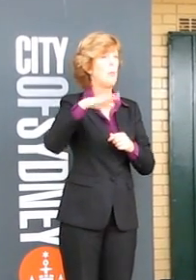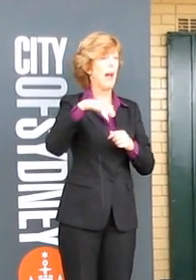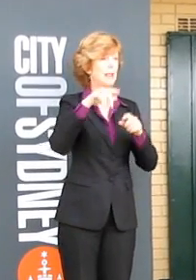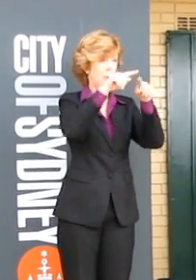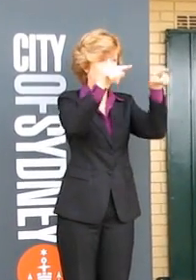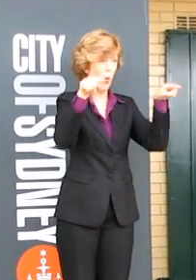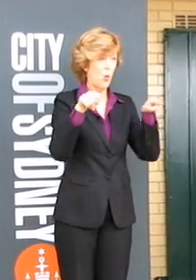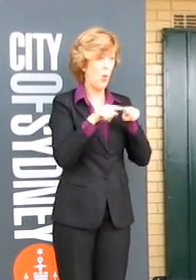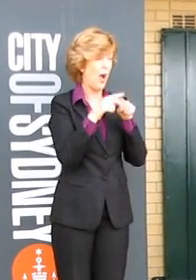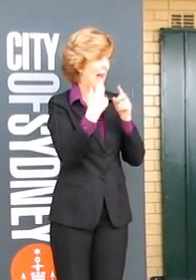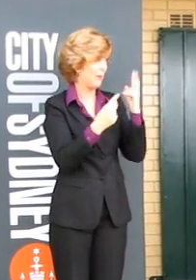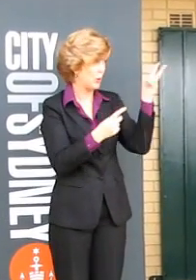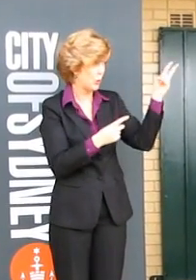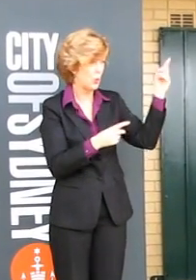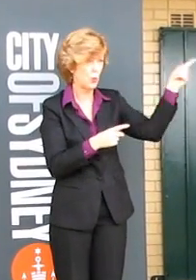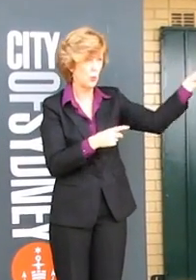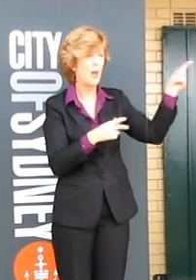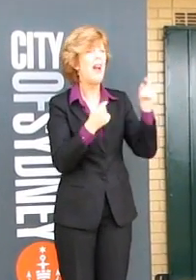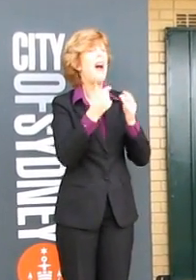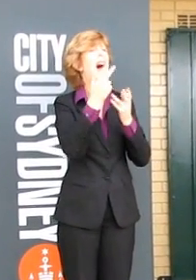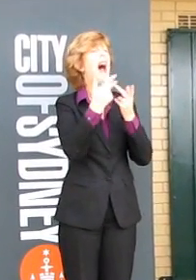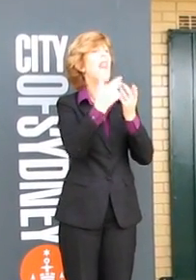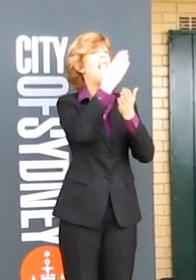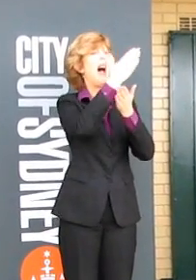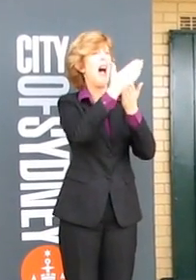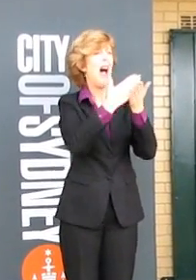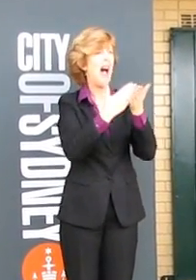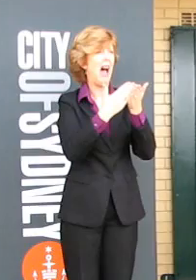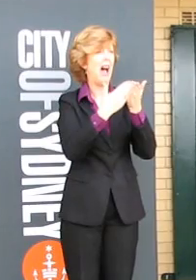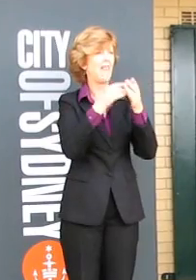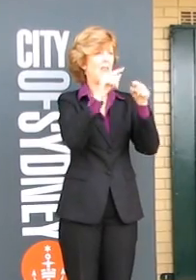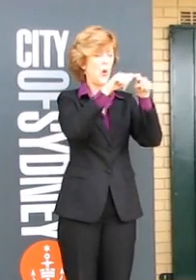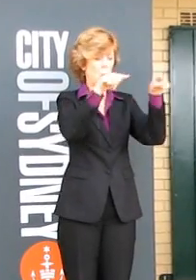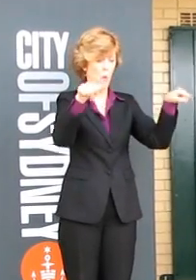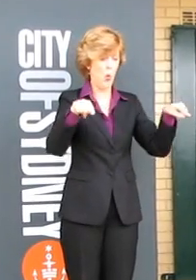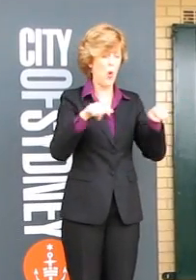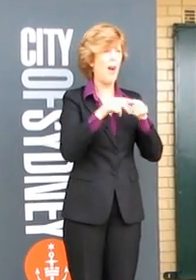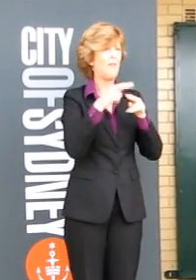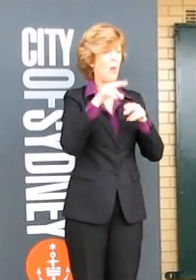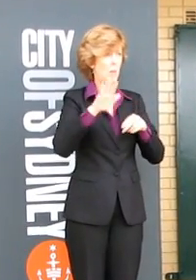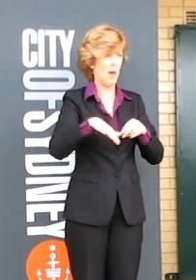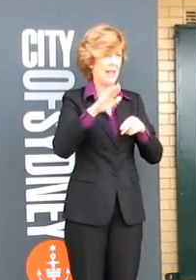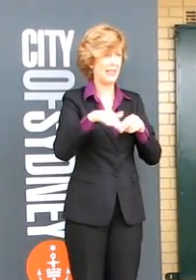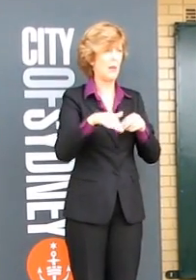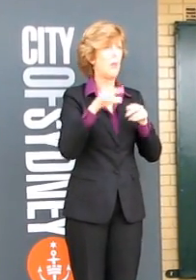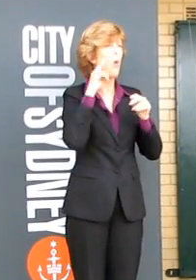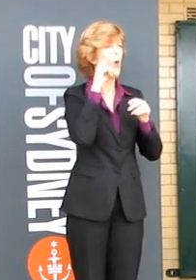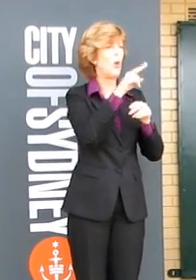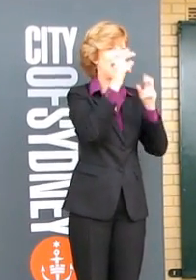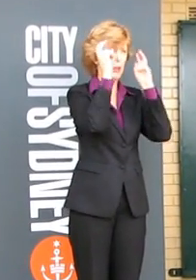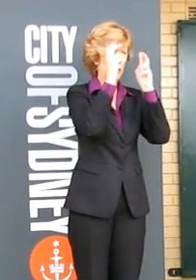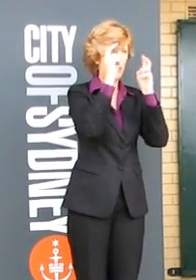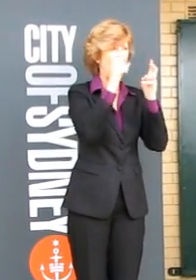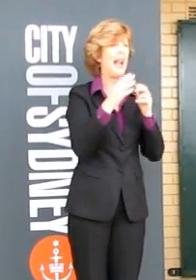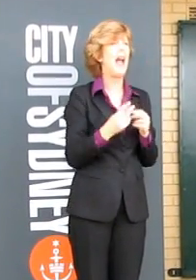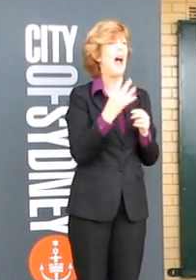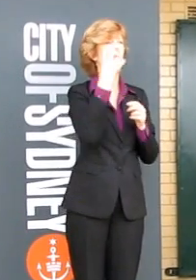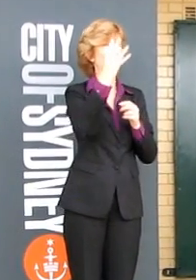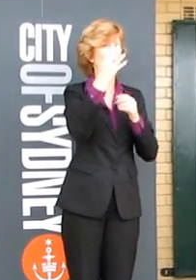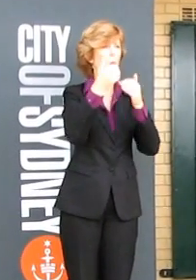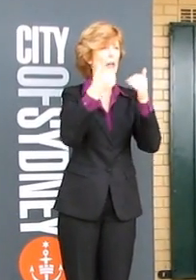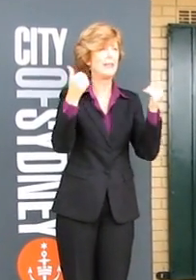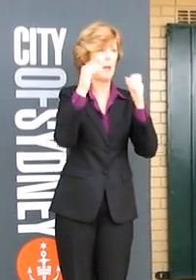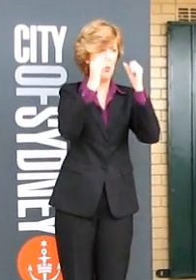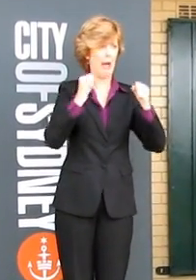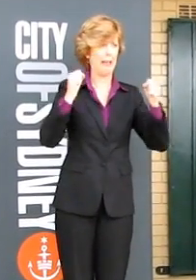a new half court activating the lookout space over Central Railway. There are 4 designated exercise areas. See, we want you to be very active and